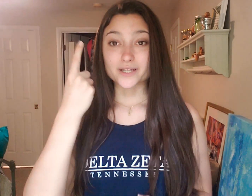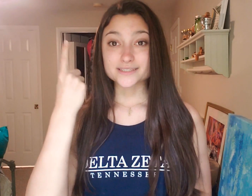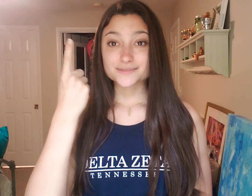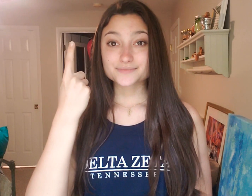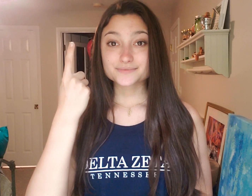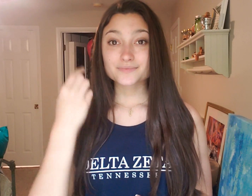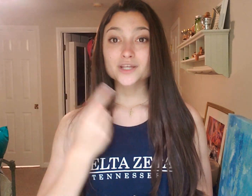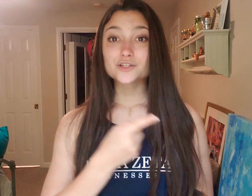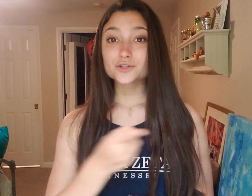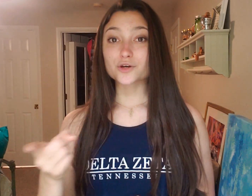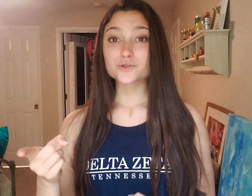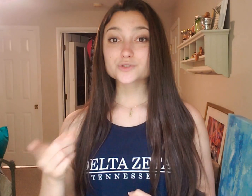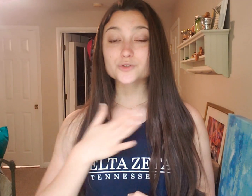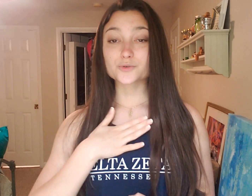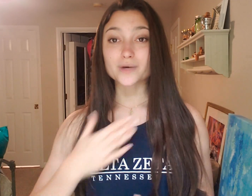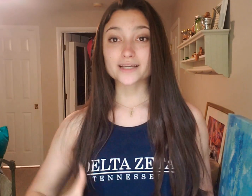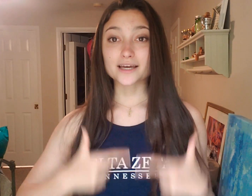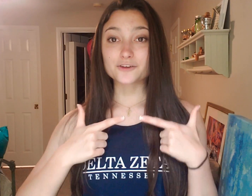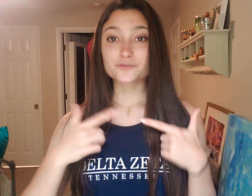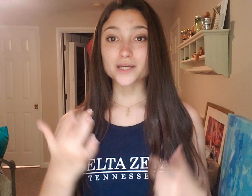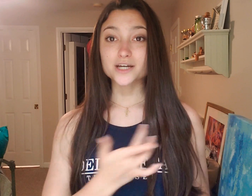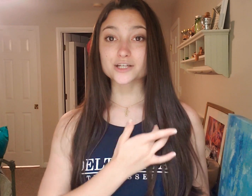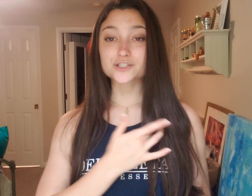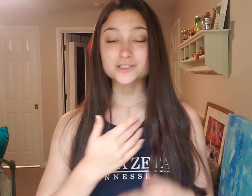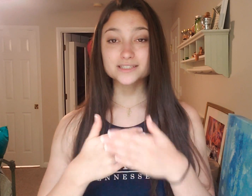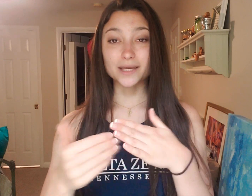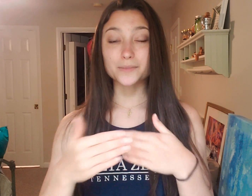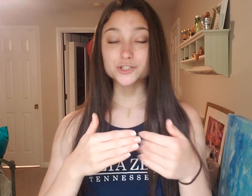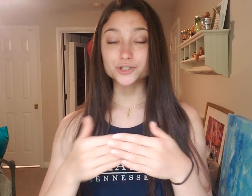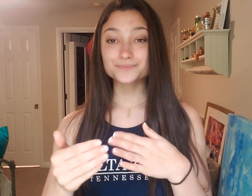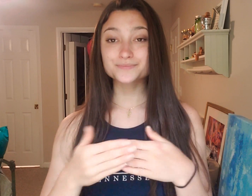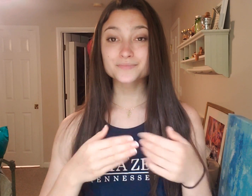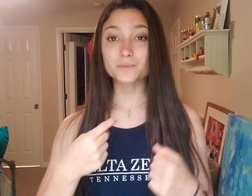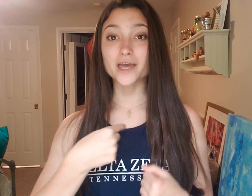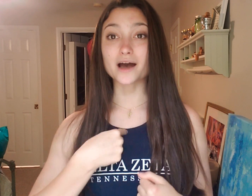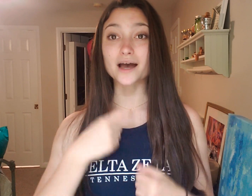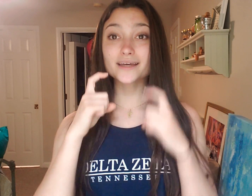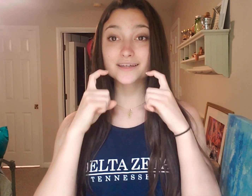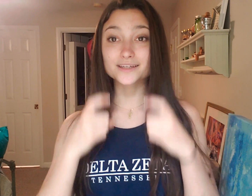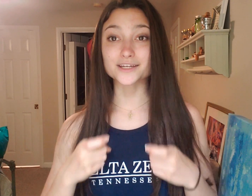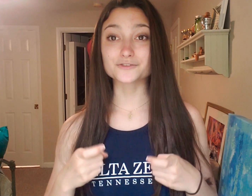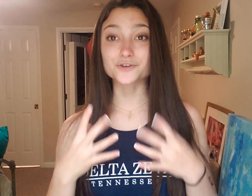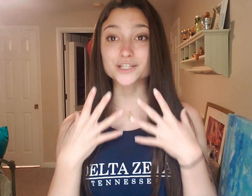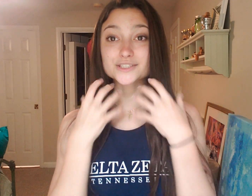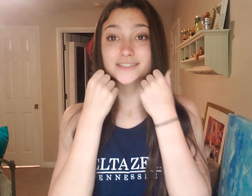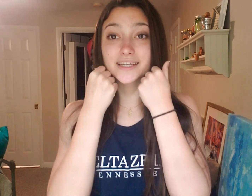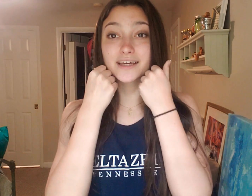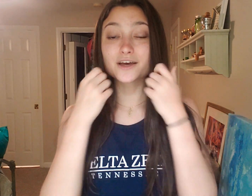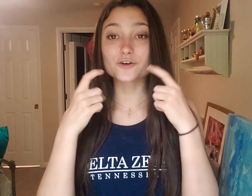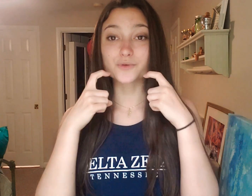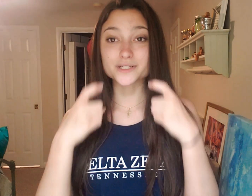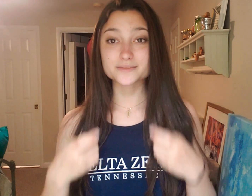always. To those whom my life may touch in slight measure, may I give graciously of what is